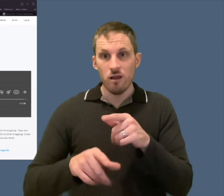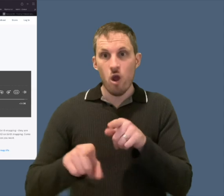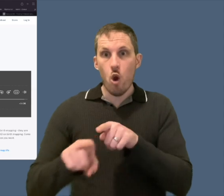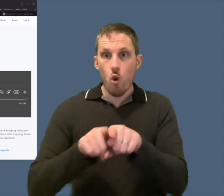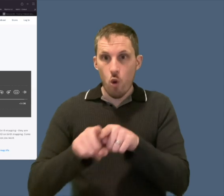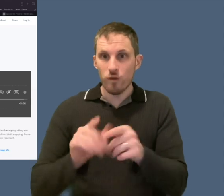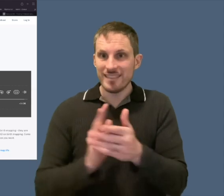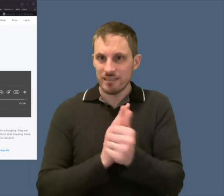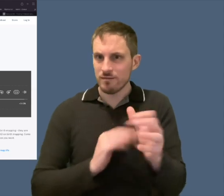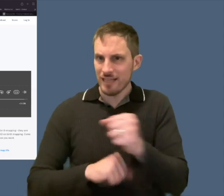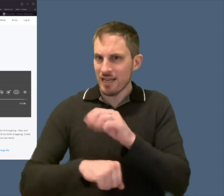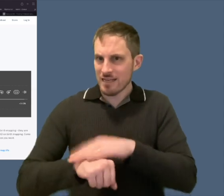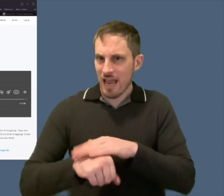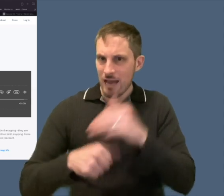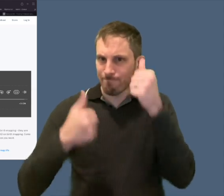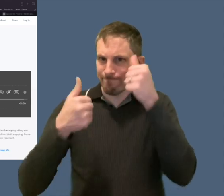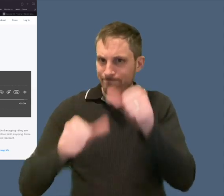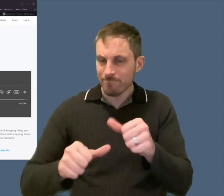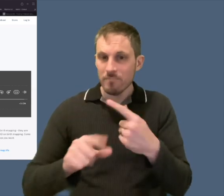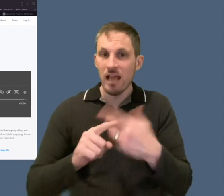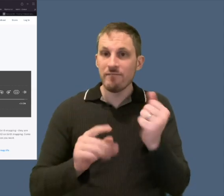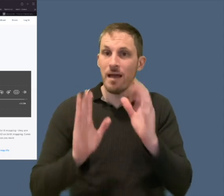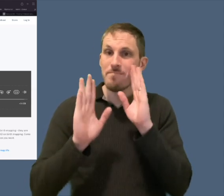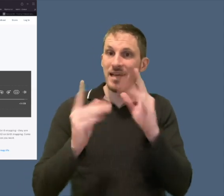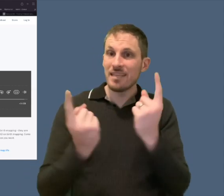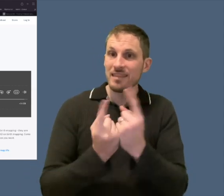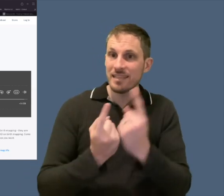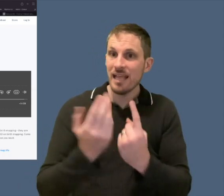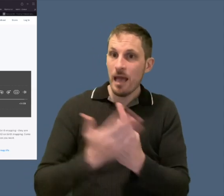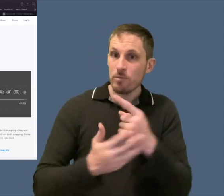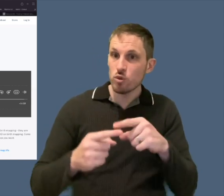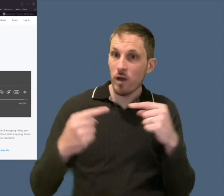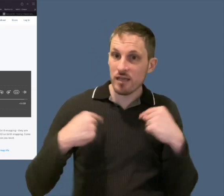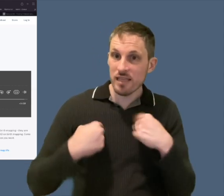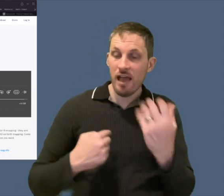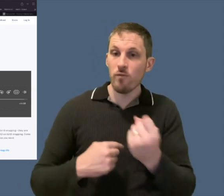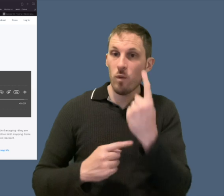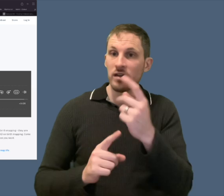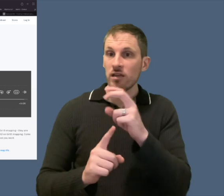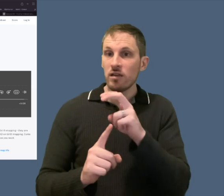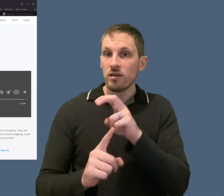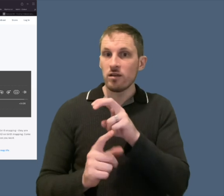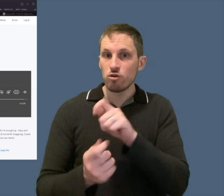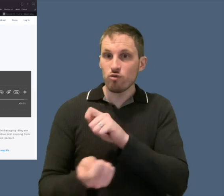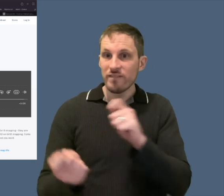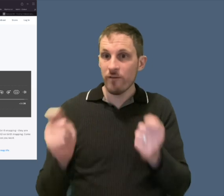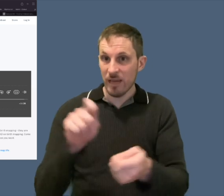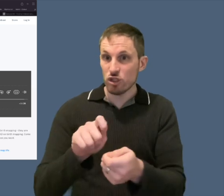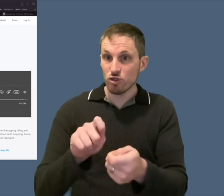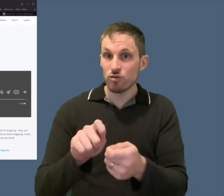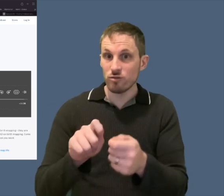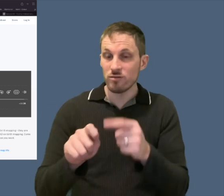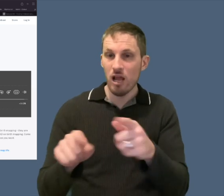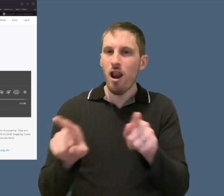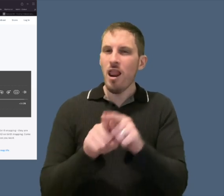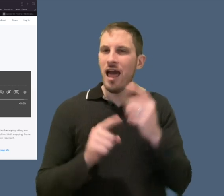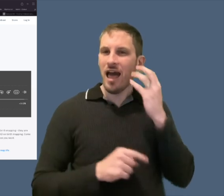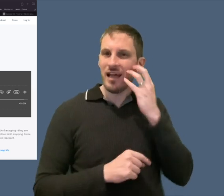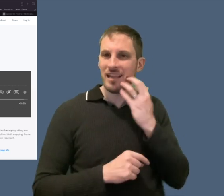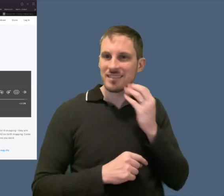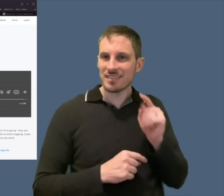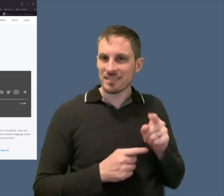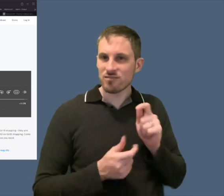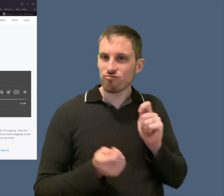this amazing thing that's happening to us, which is a transformation, just like adolescence. That beautiful